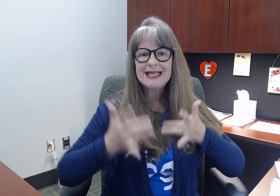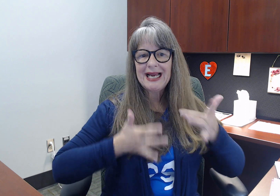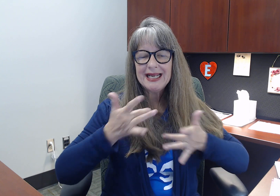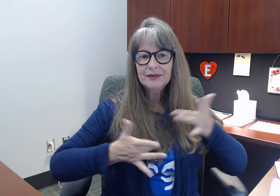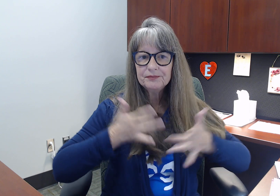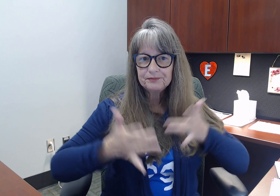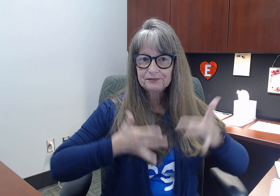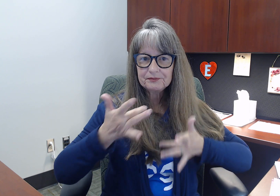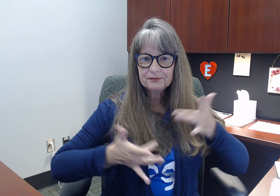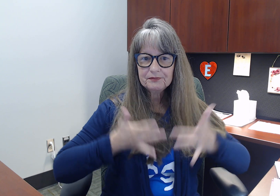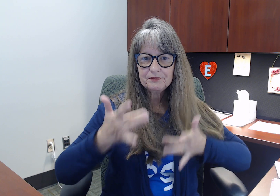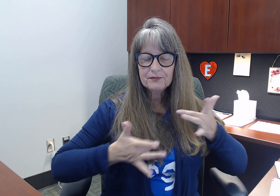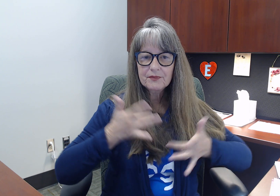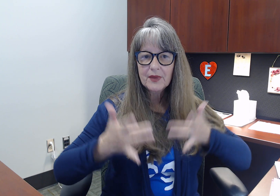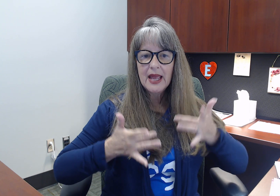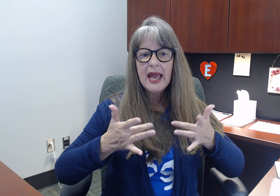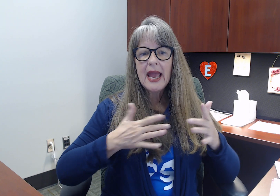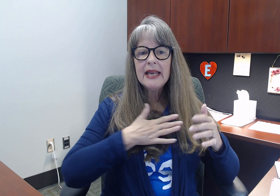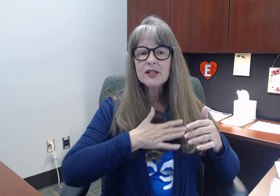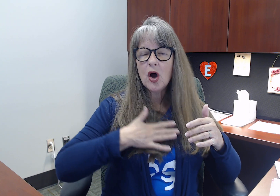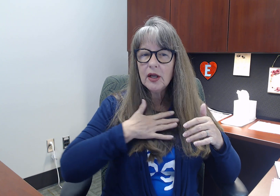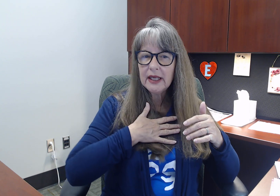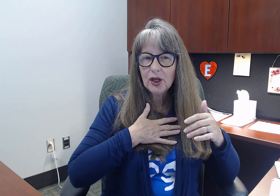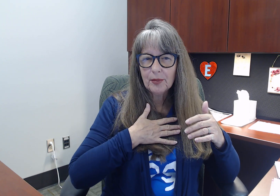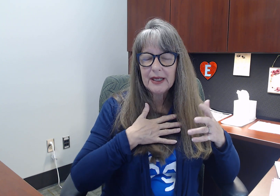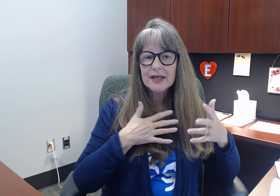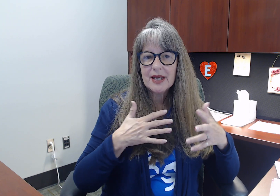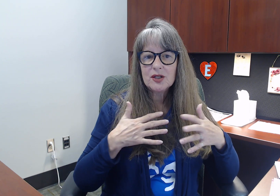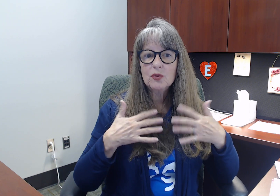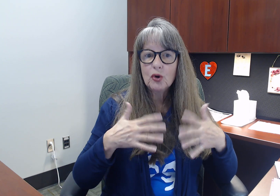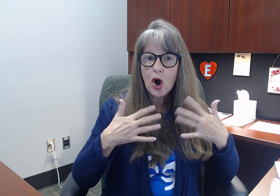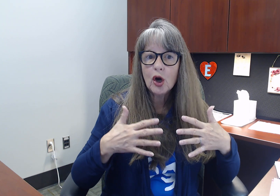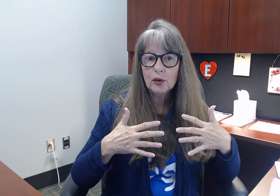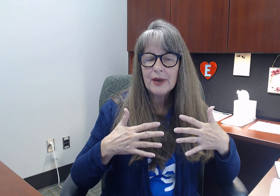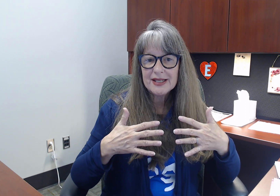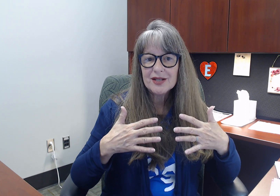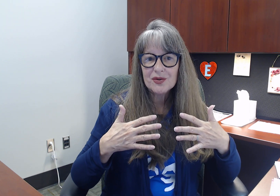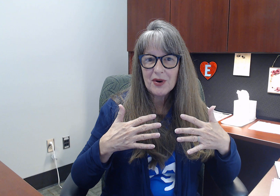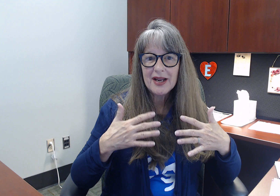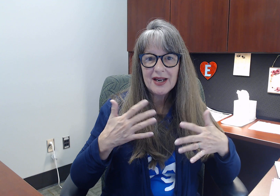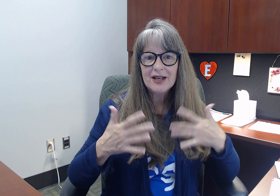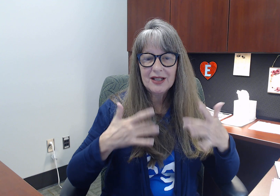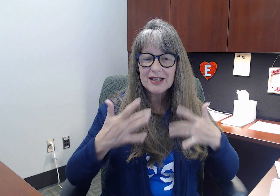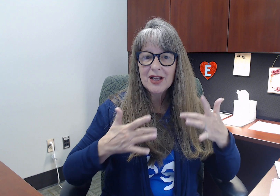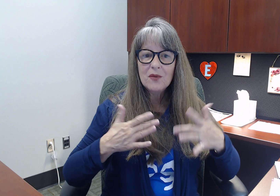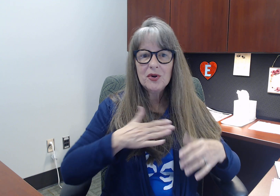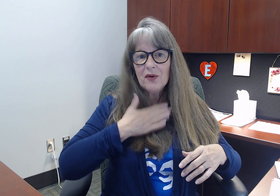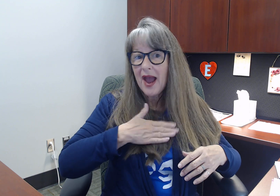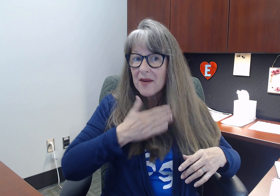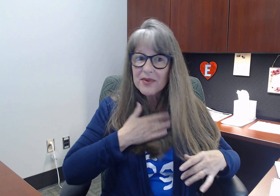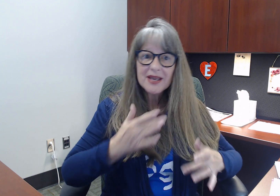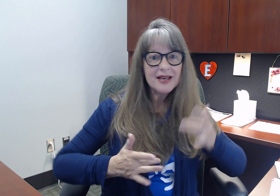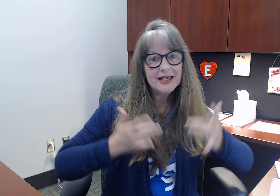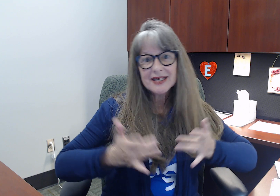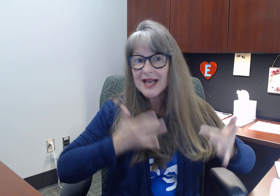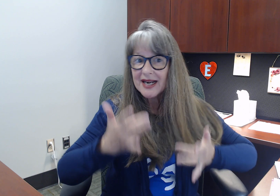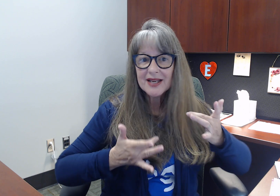excited. And it's all here because that's your heart races, right? And it gets, when you're happy and excited, but